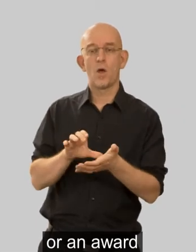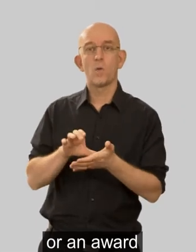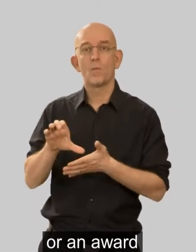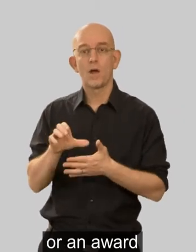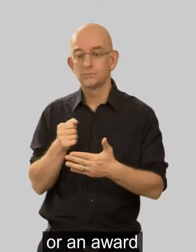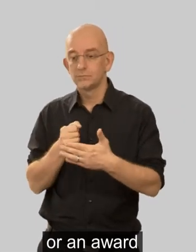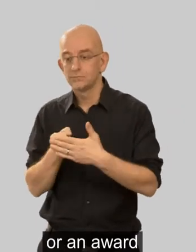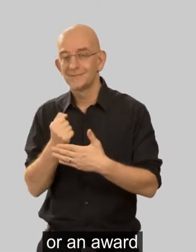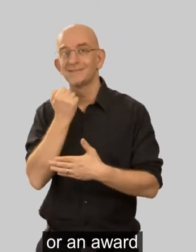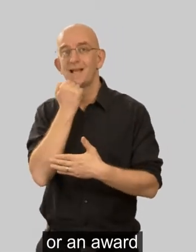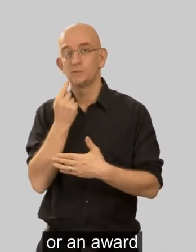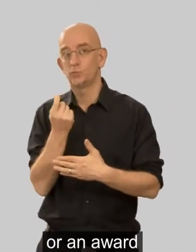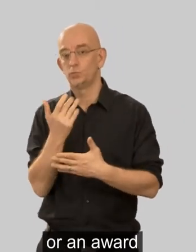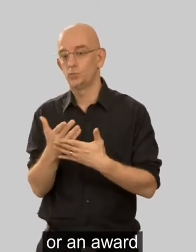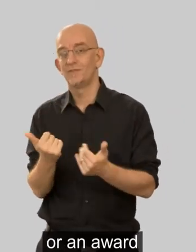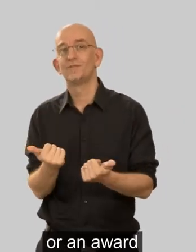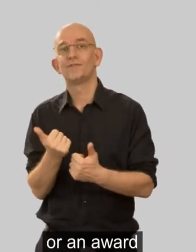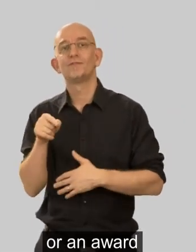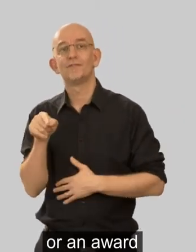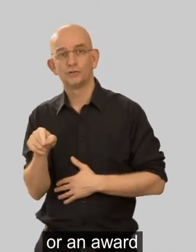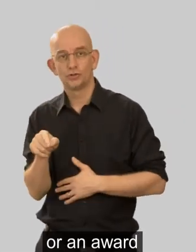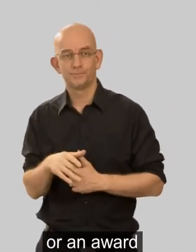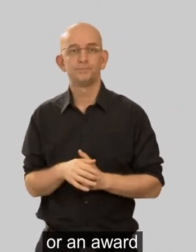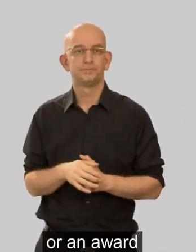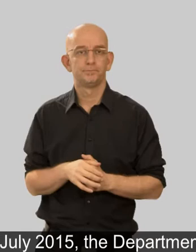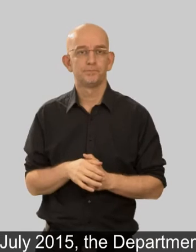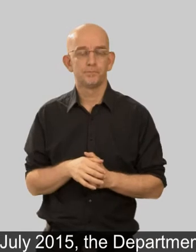or an award that was due to expire.